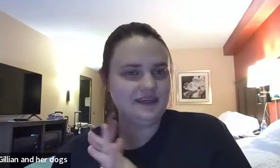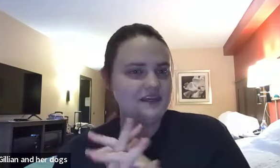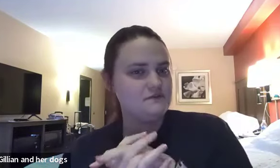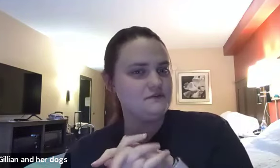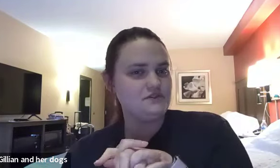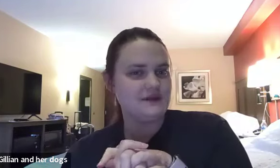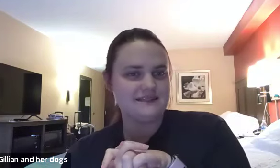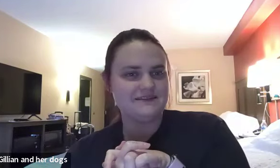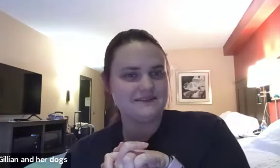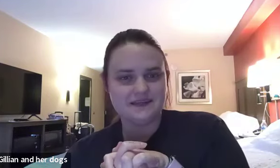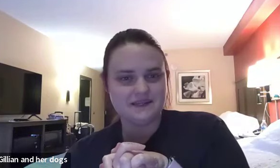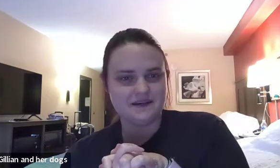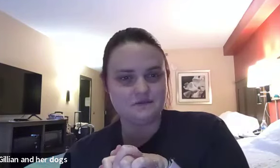Any other foods you guys can think of?